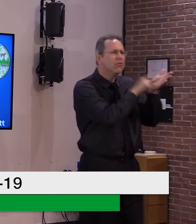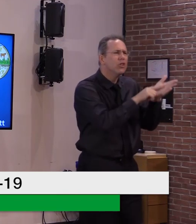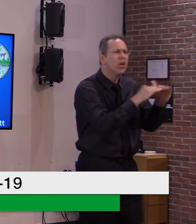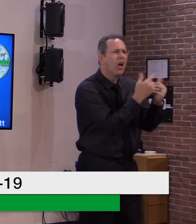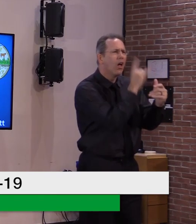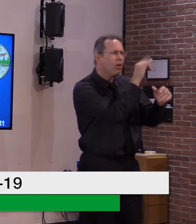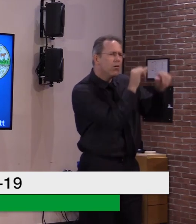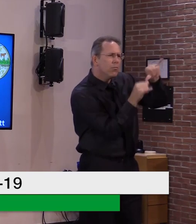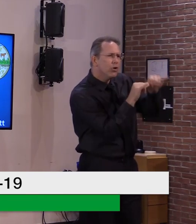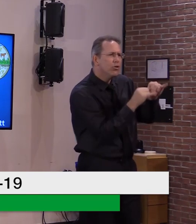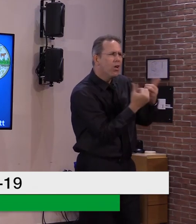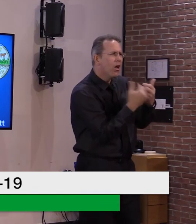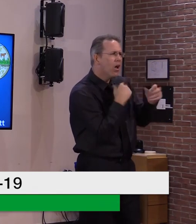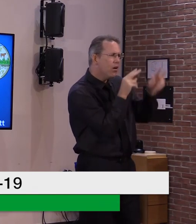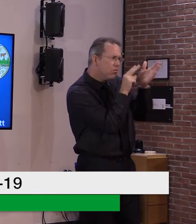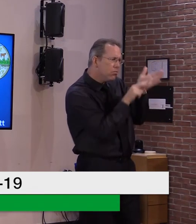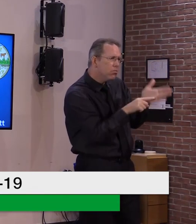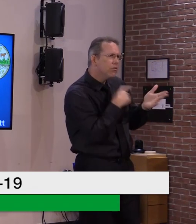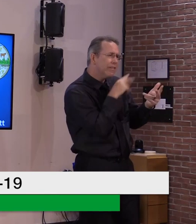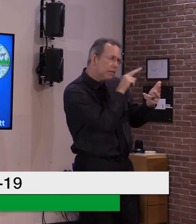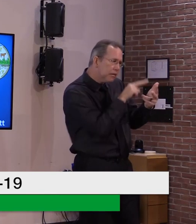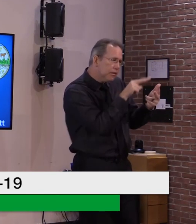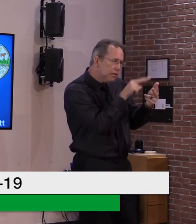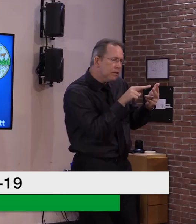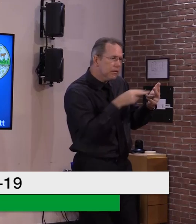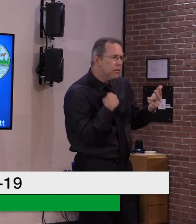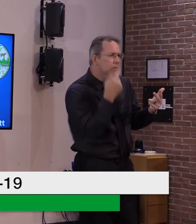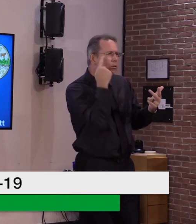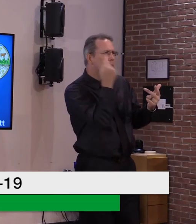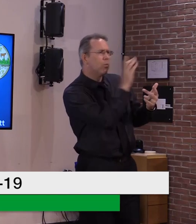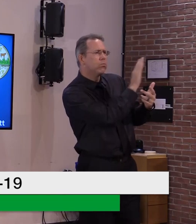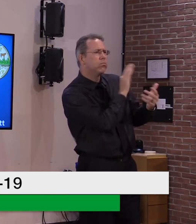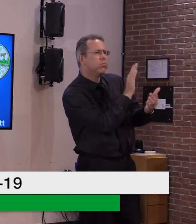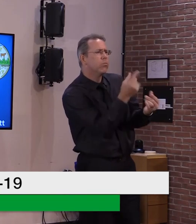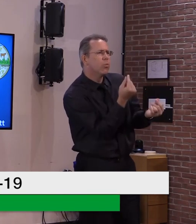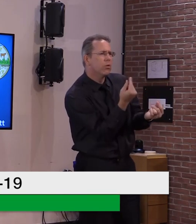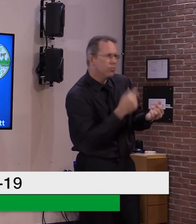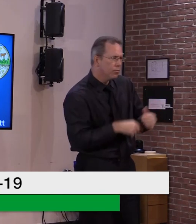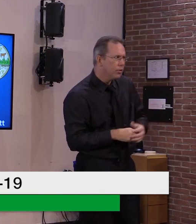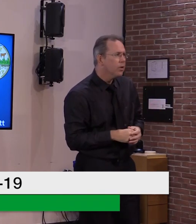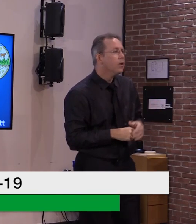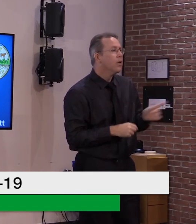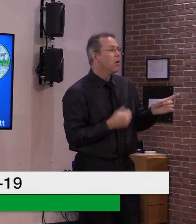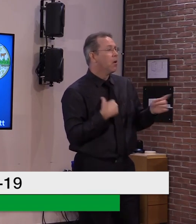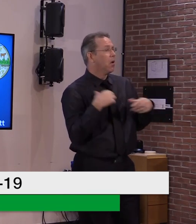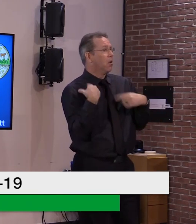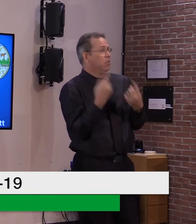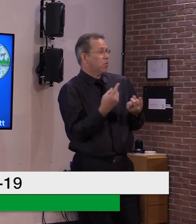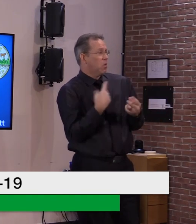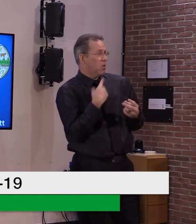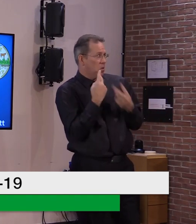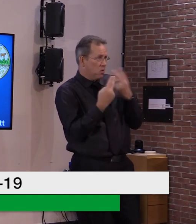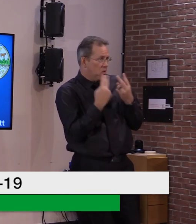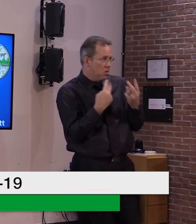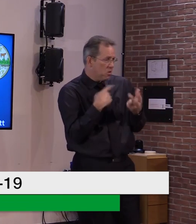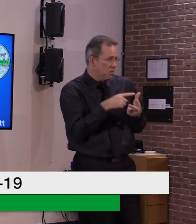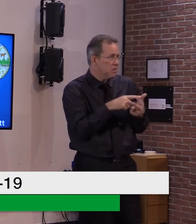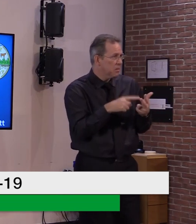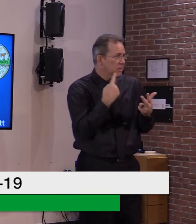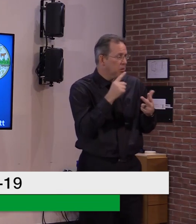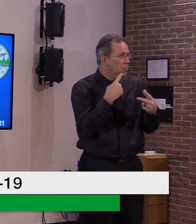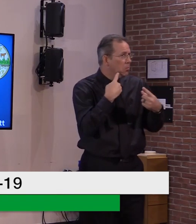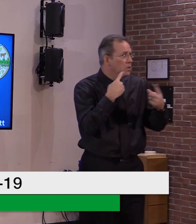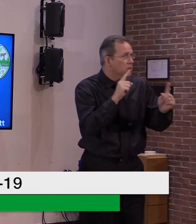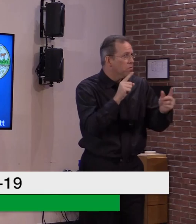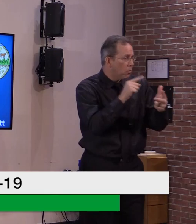is adverse events are fairly very low percentage in them which is very encouraging um one